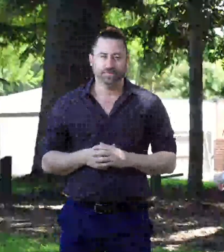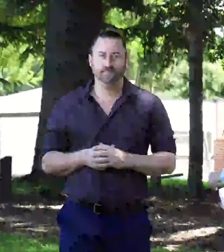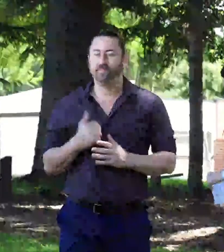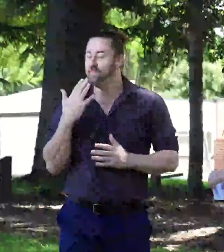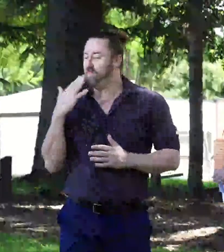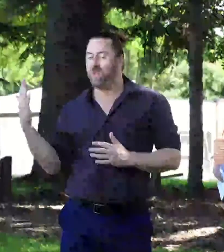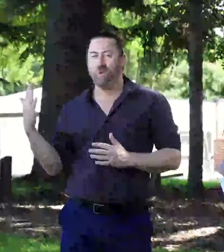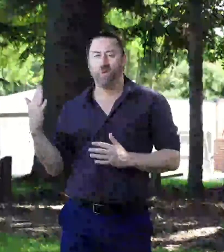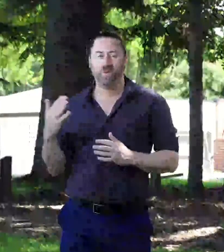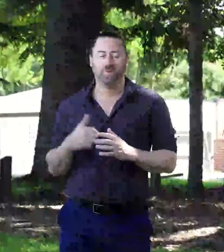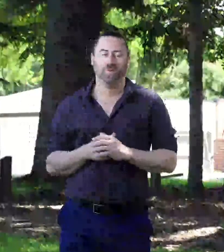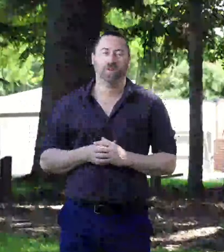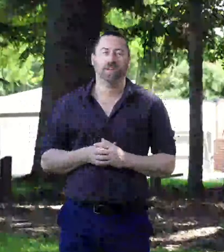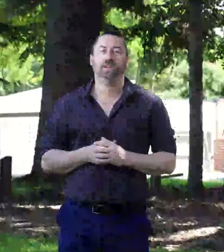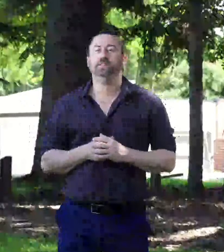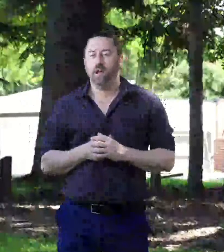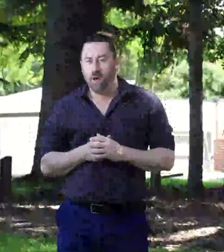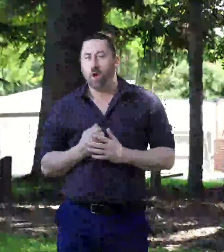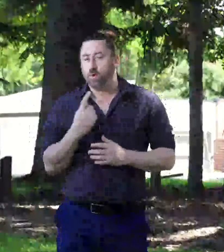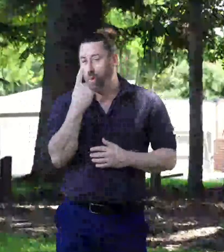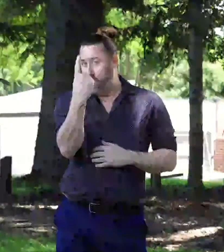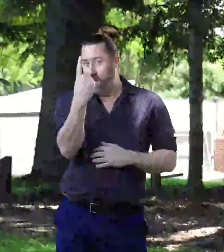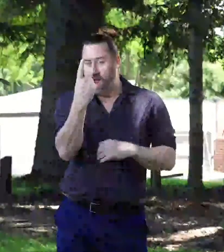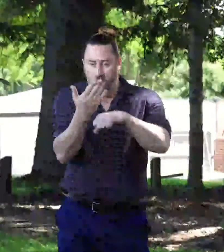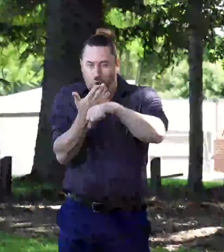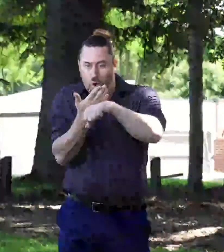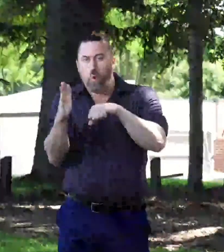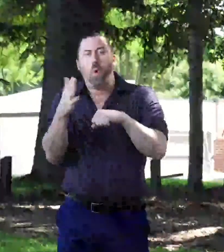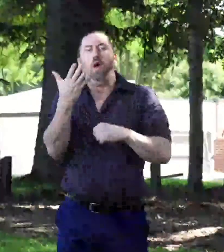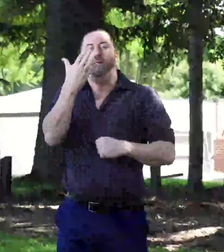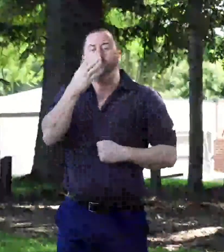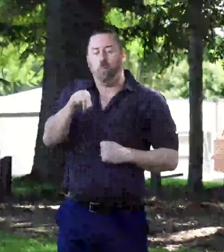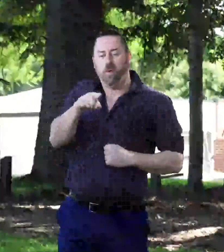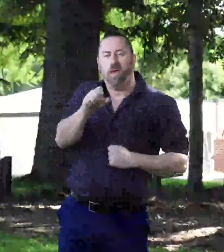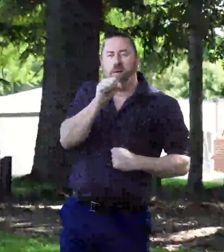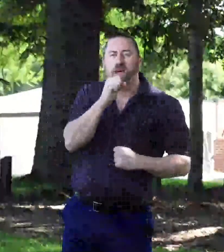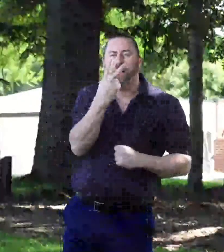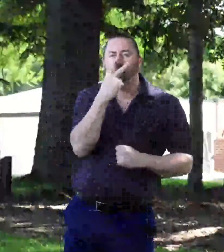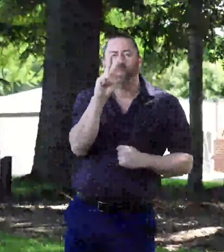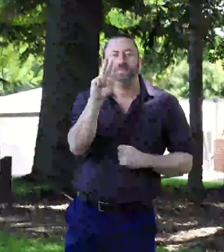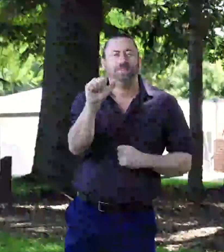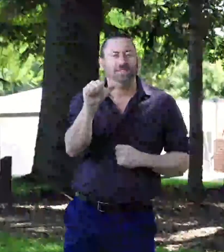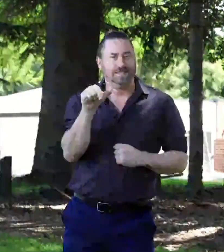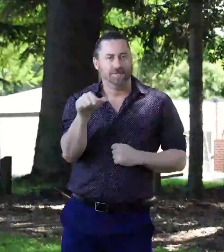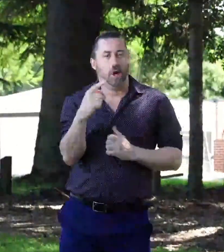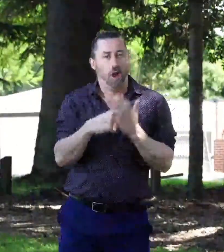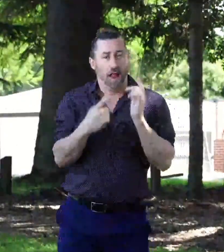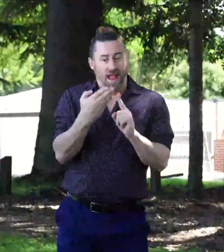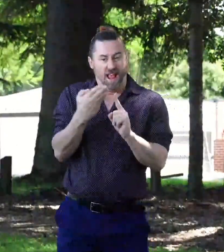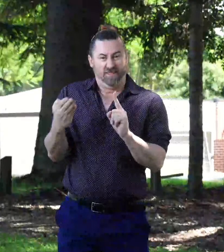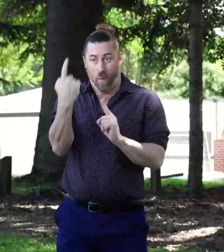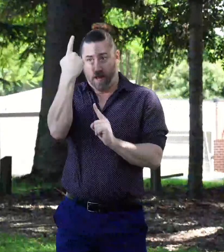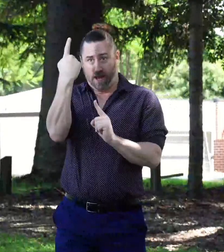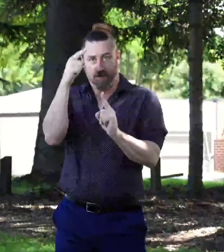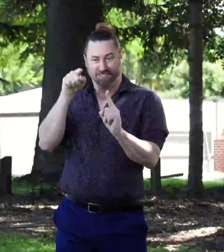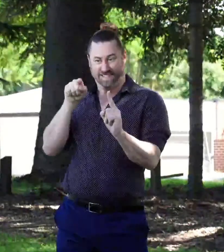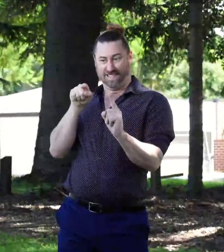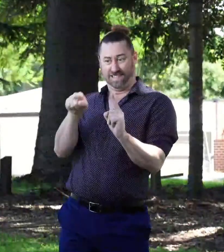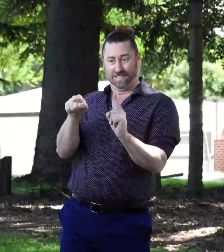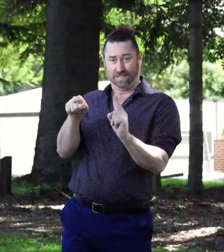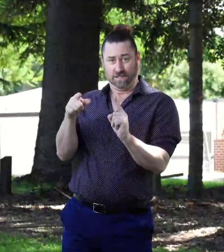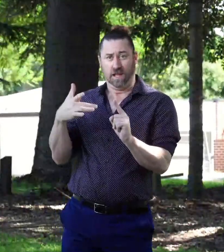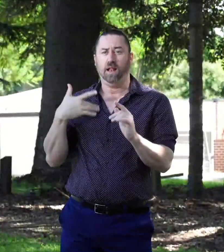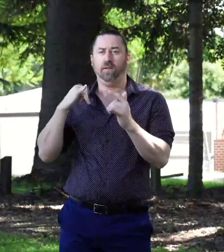Thank you, Premier. So yes, 1 new case related to that gentleman who tested positive. This person lives